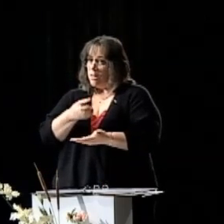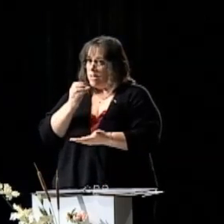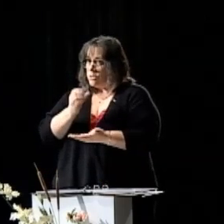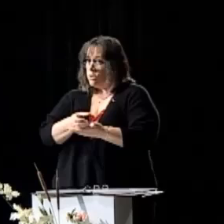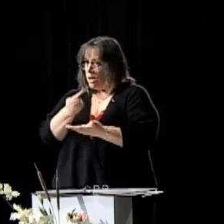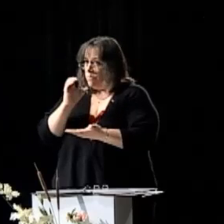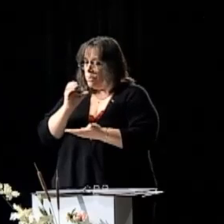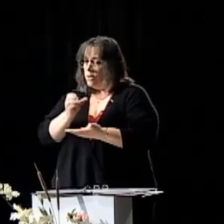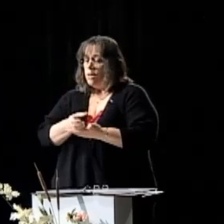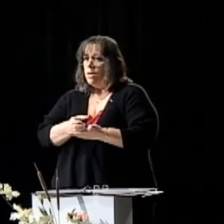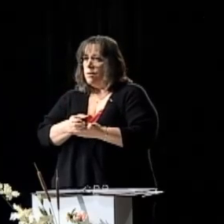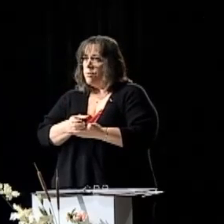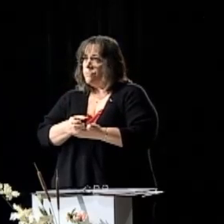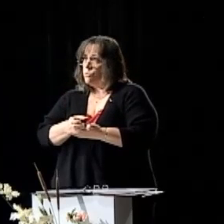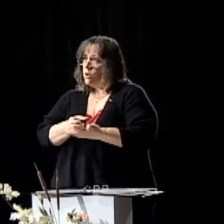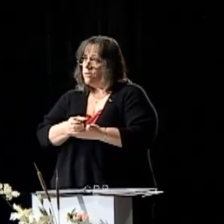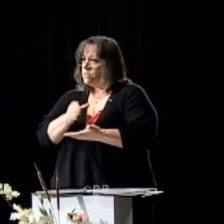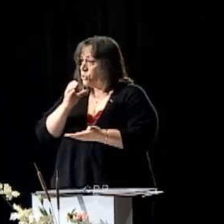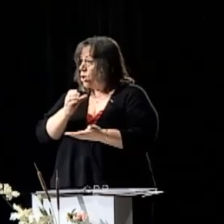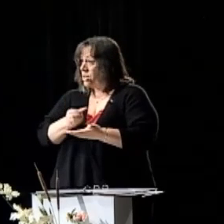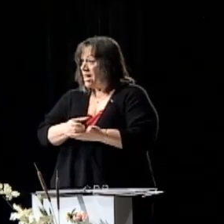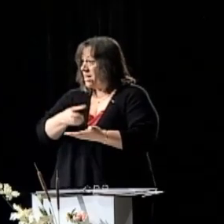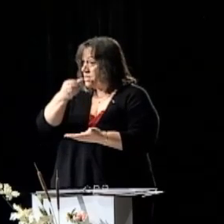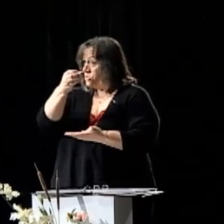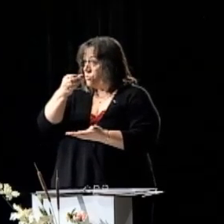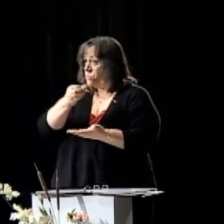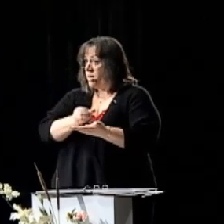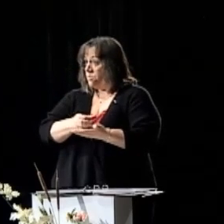so cup. But if you want a tall glass, you can just make it bigger.